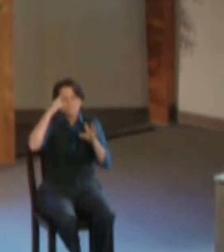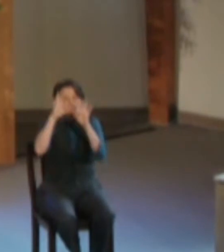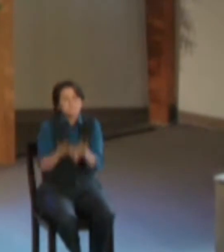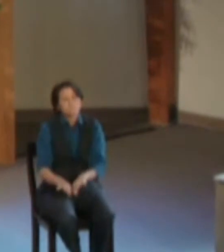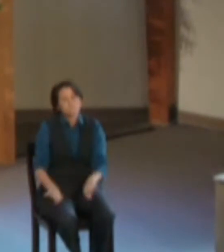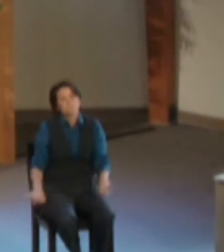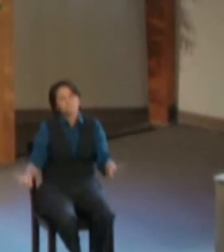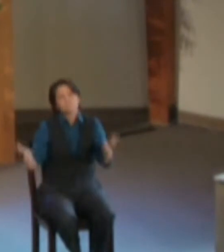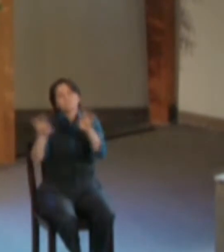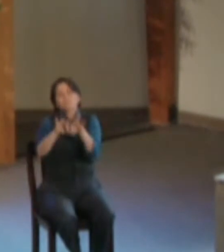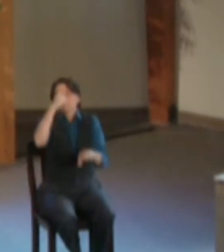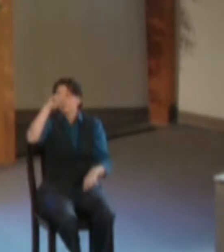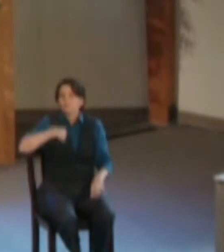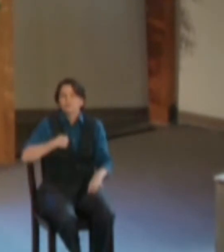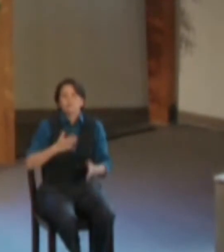passionate about it.